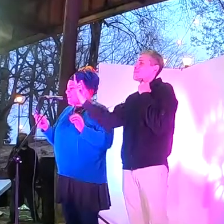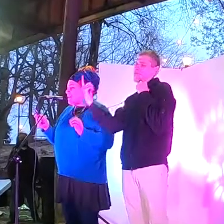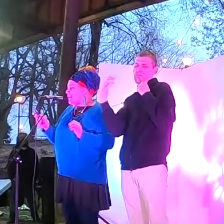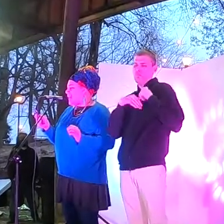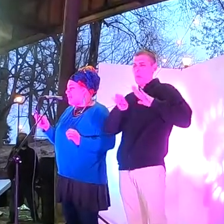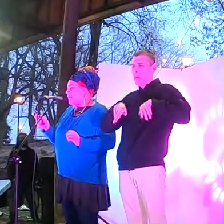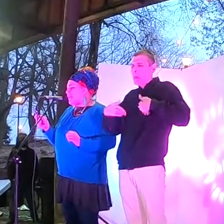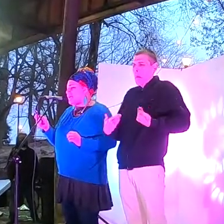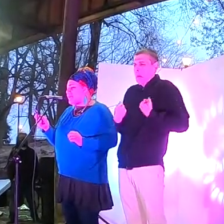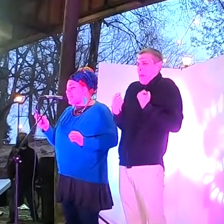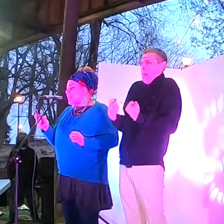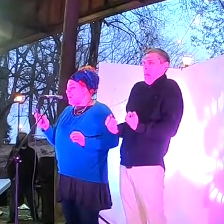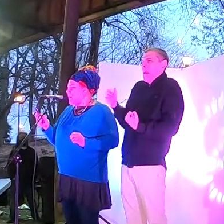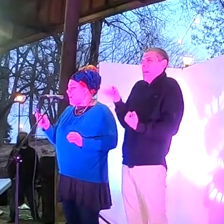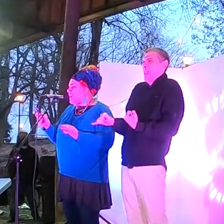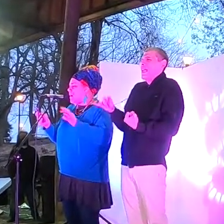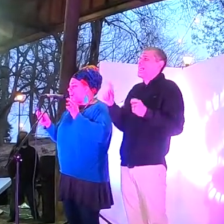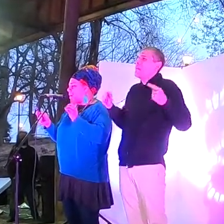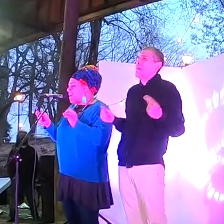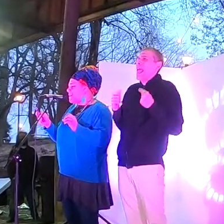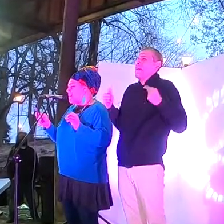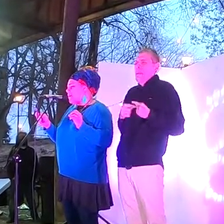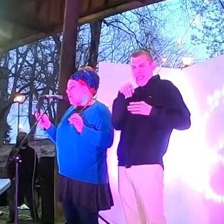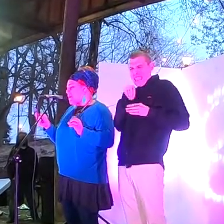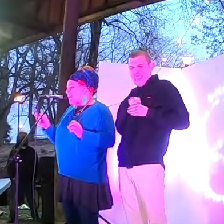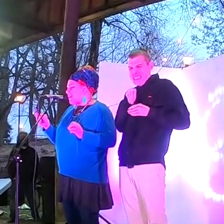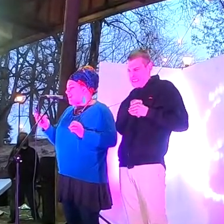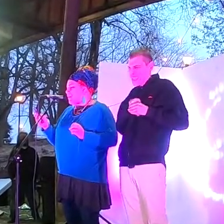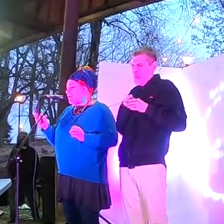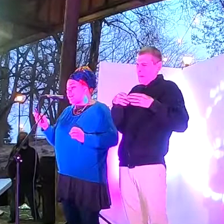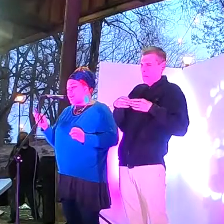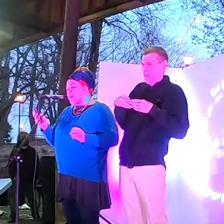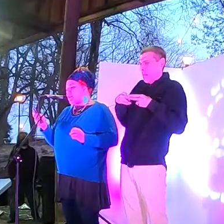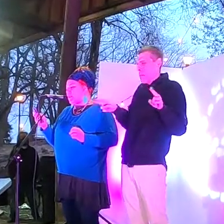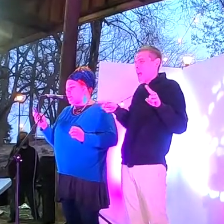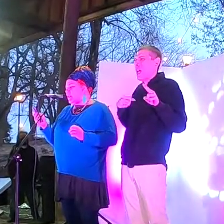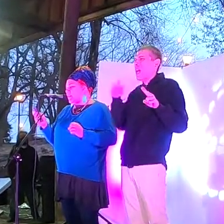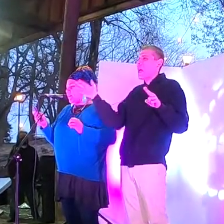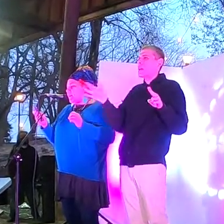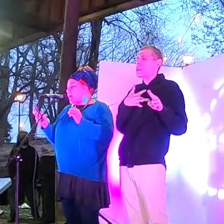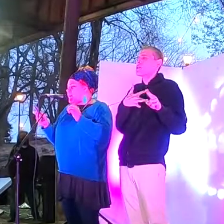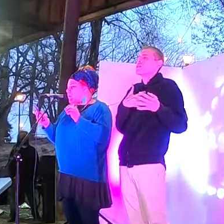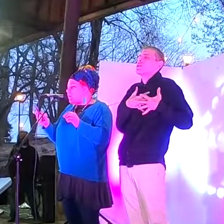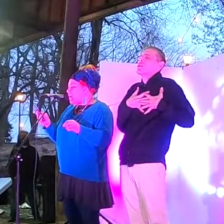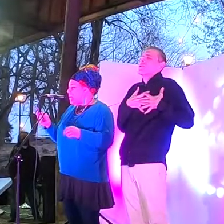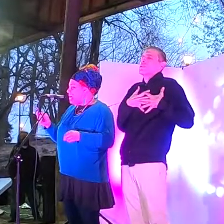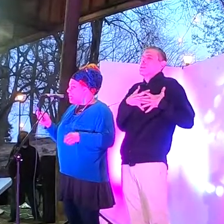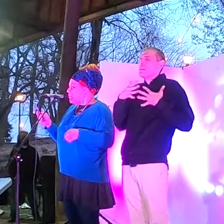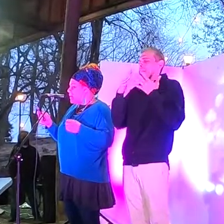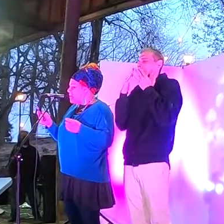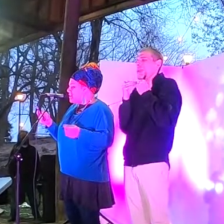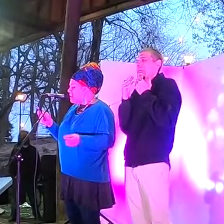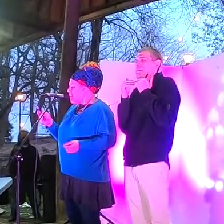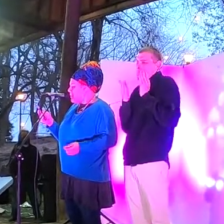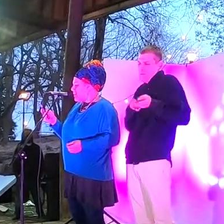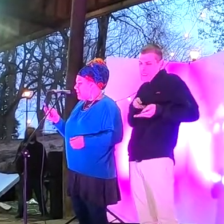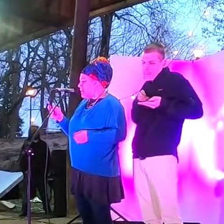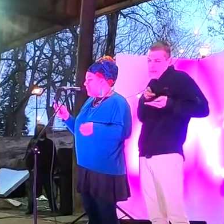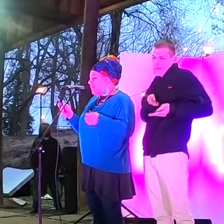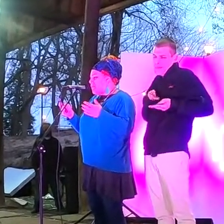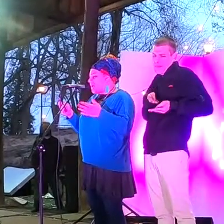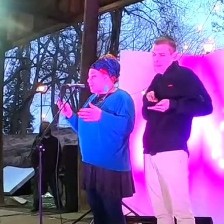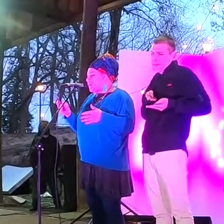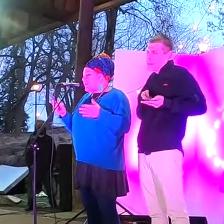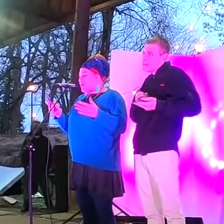breasts nursing life, love, stinging pain, bonding, breaking my lover's touch. Baby weaned, breast